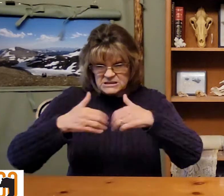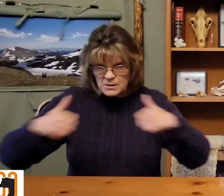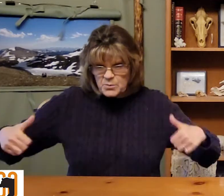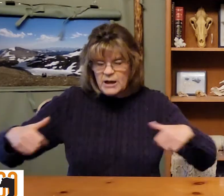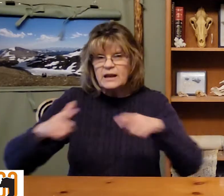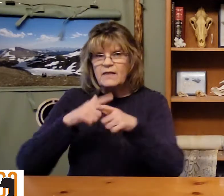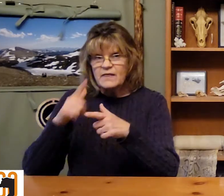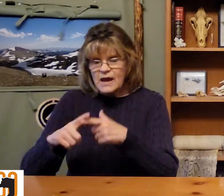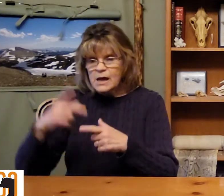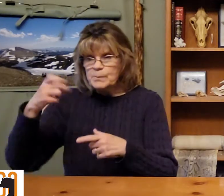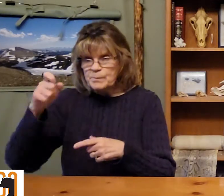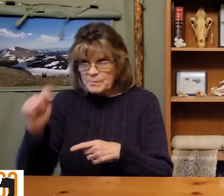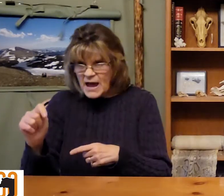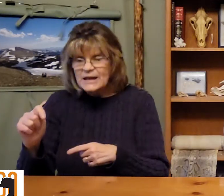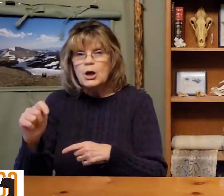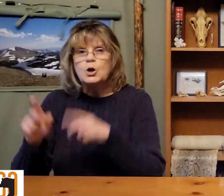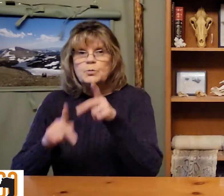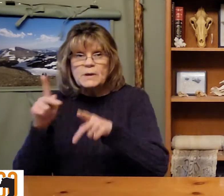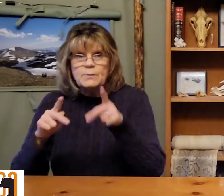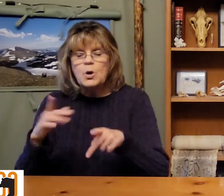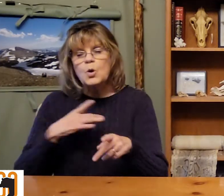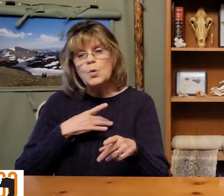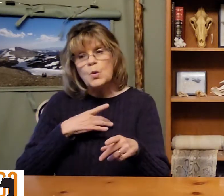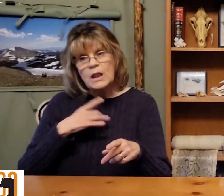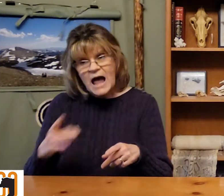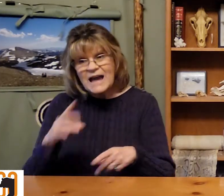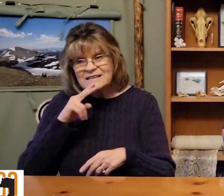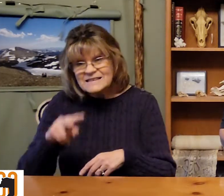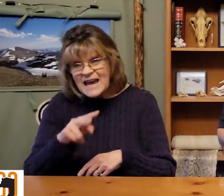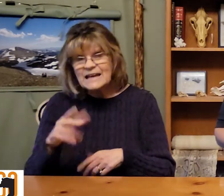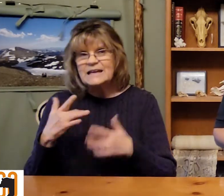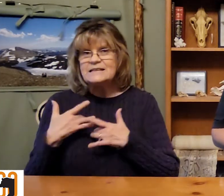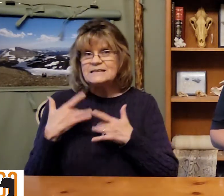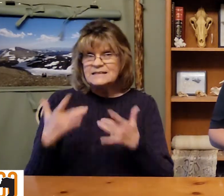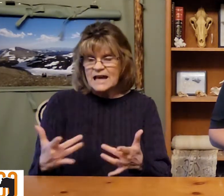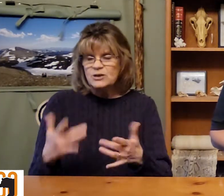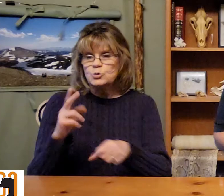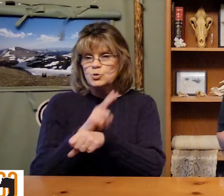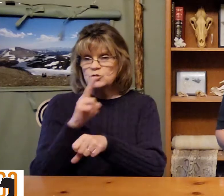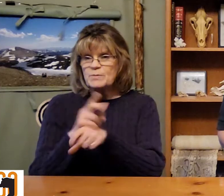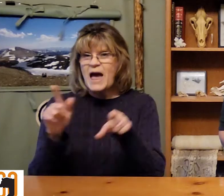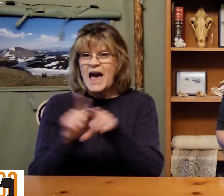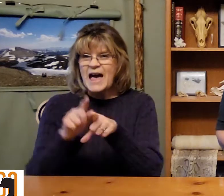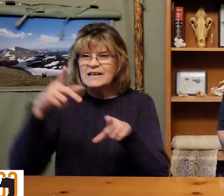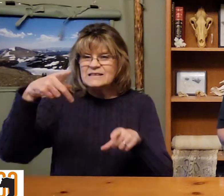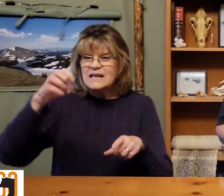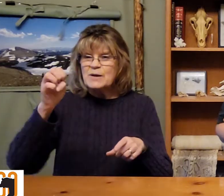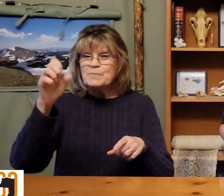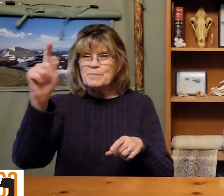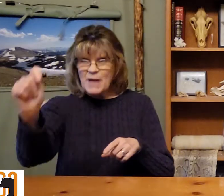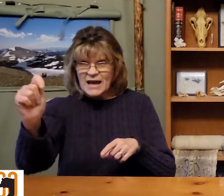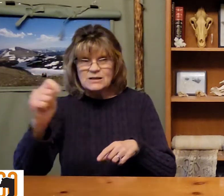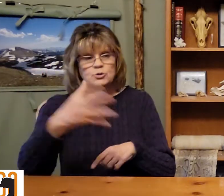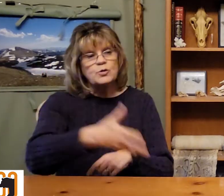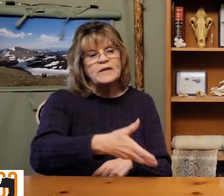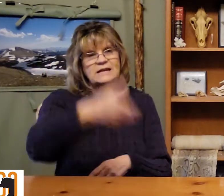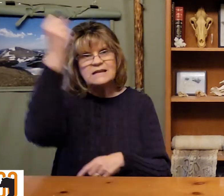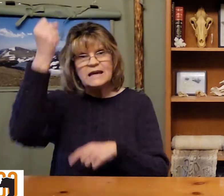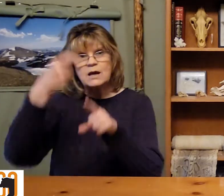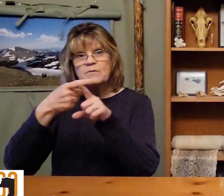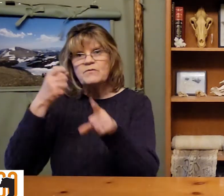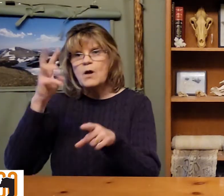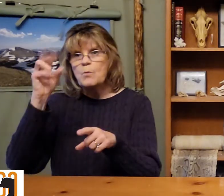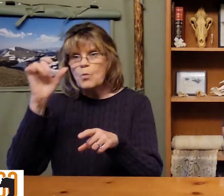trade. Humans who like snakes tend to like these snakes as pets, but if we continually take them from the wild, we can